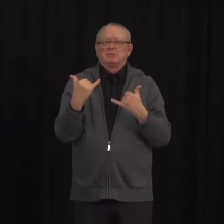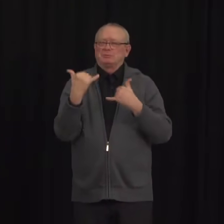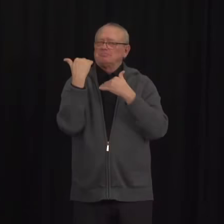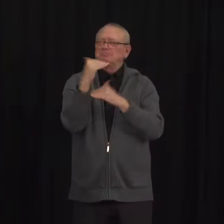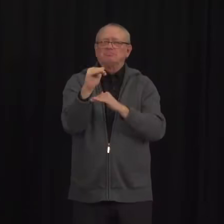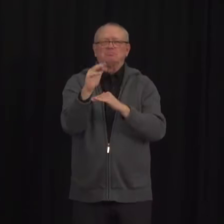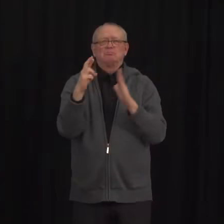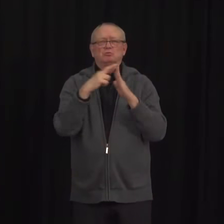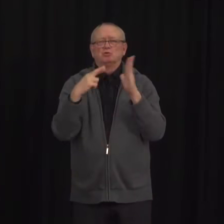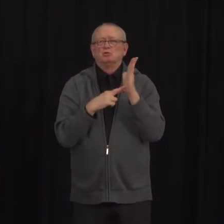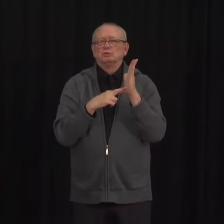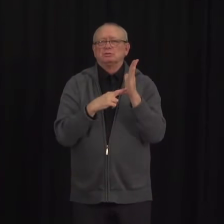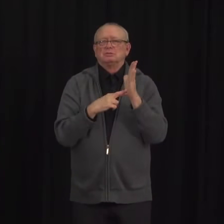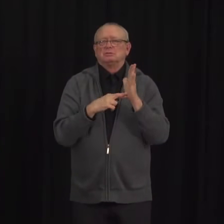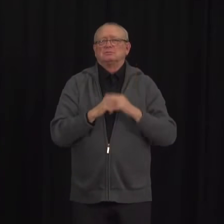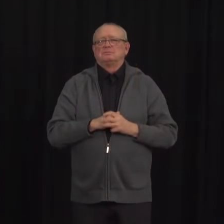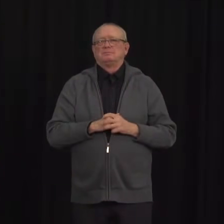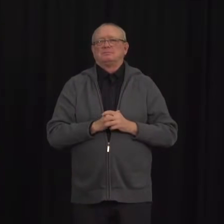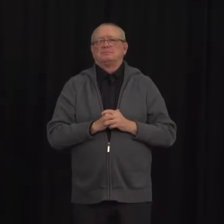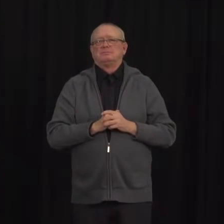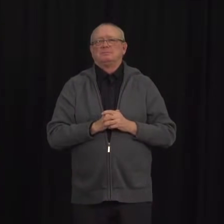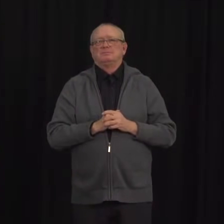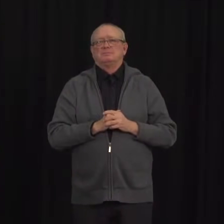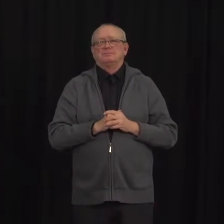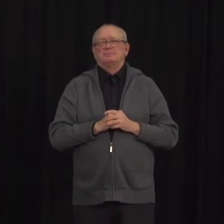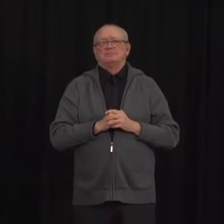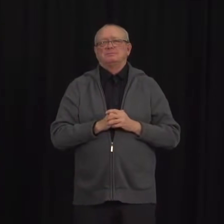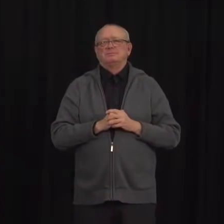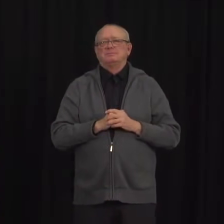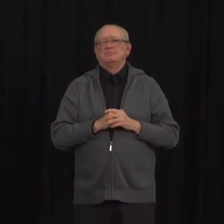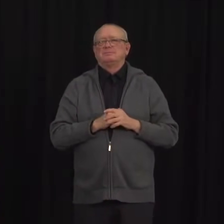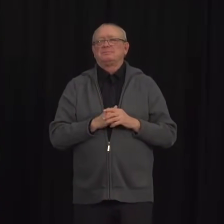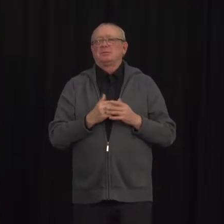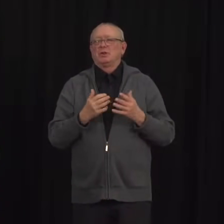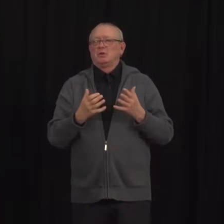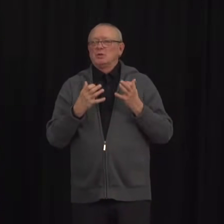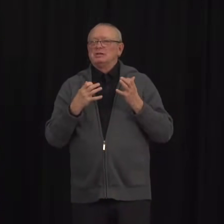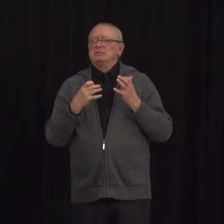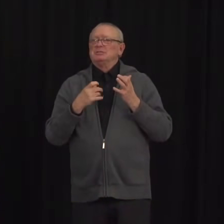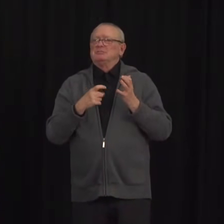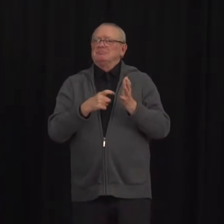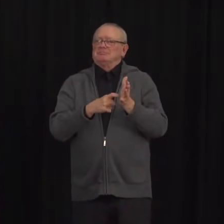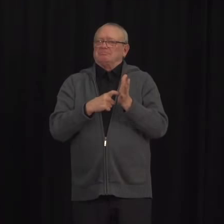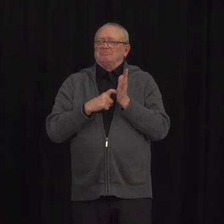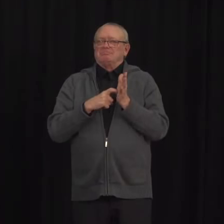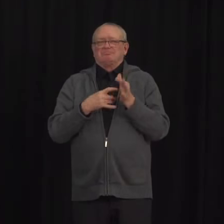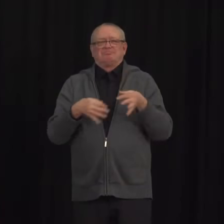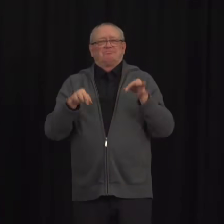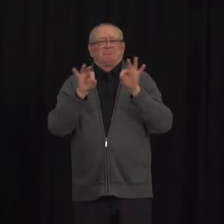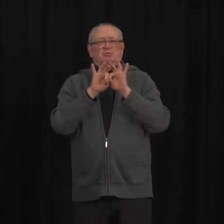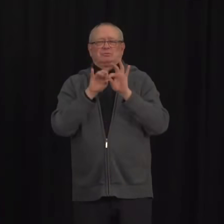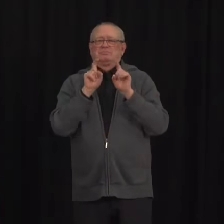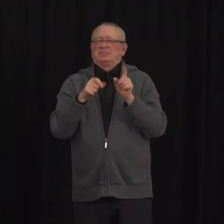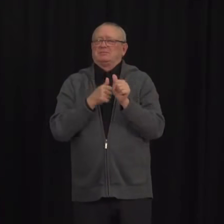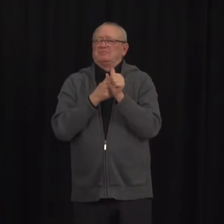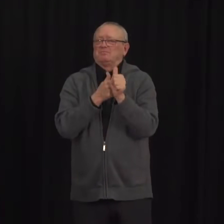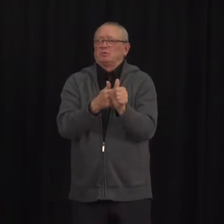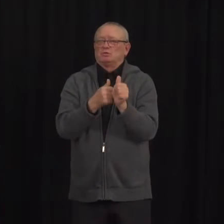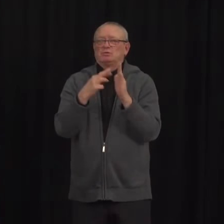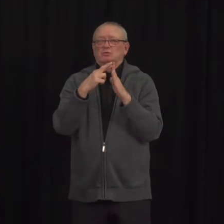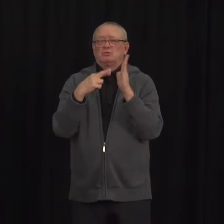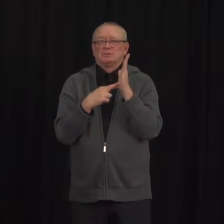step up the reinforcement of the importance of them. I will note, I did get an email today that indicated that